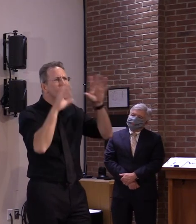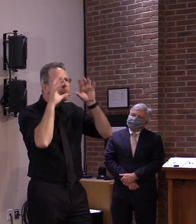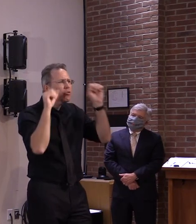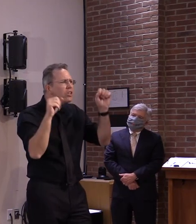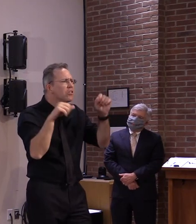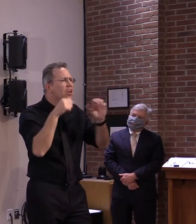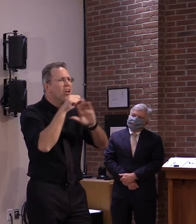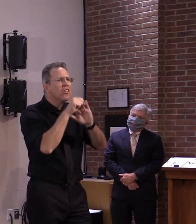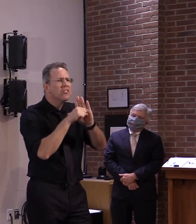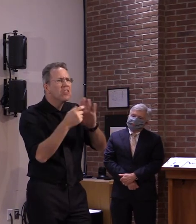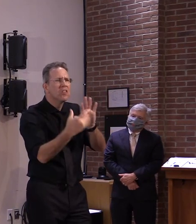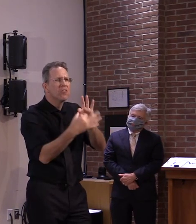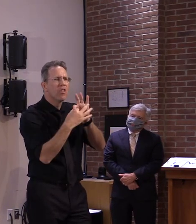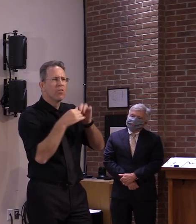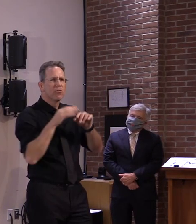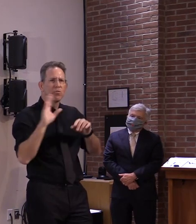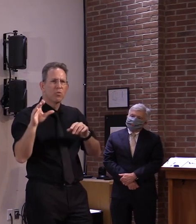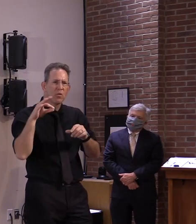not.